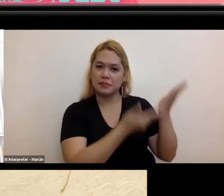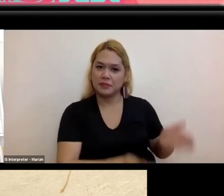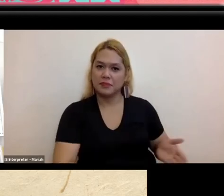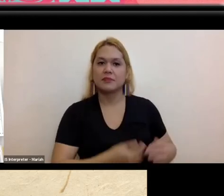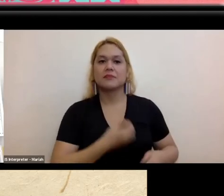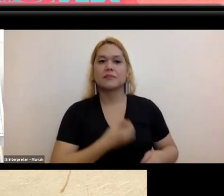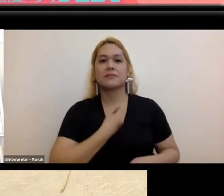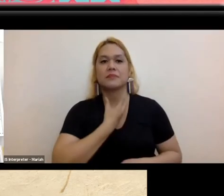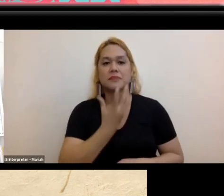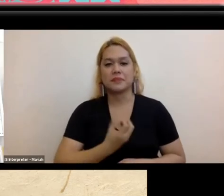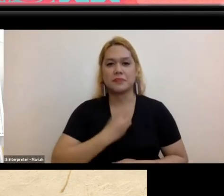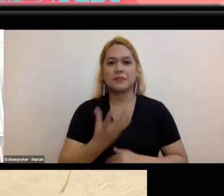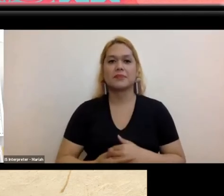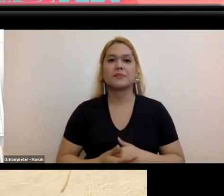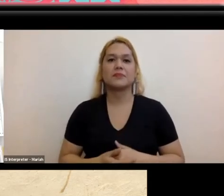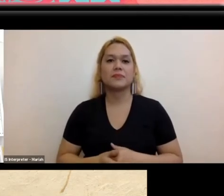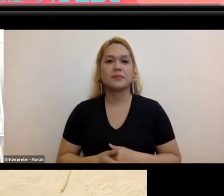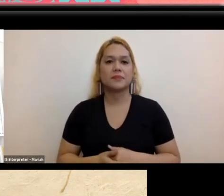it.